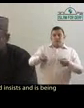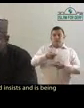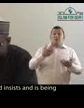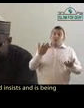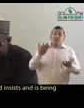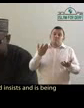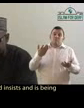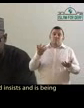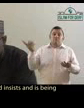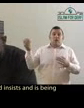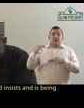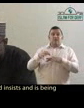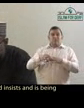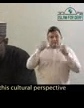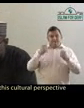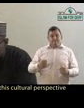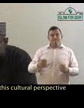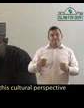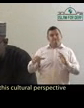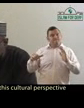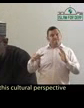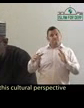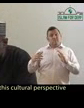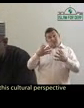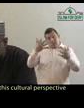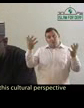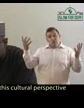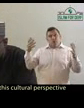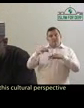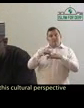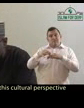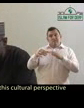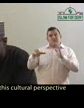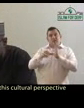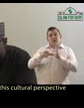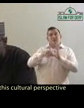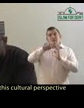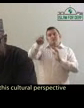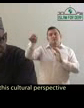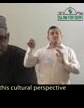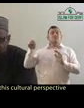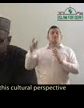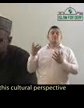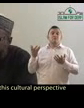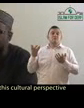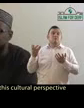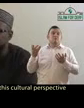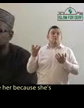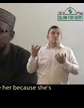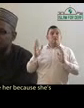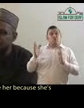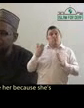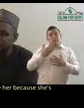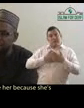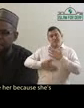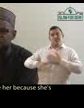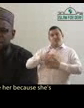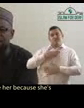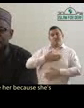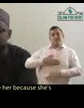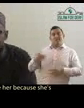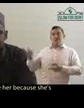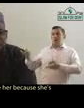the husband insists and he's being difficult, as many husbands are with this cultural perspective, then be patient. Allah